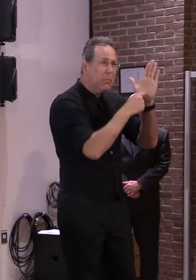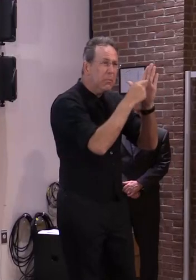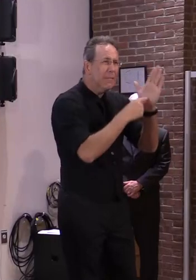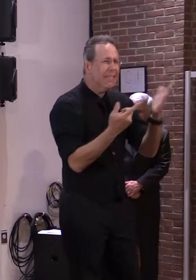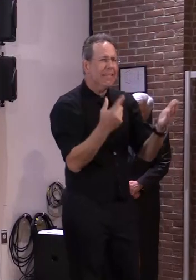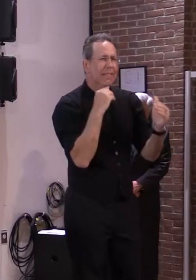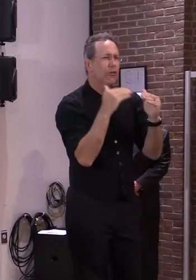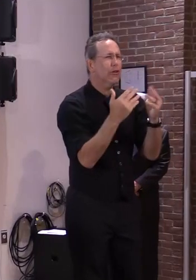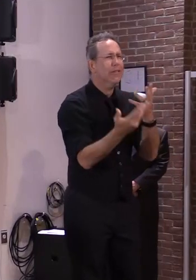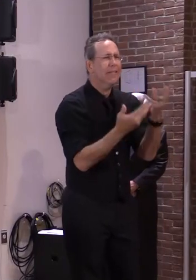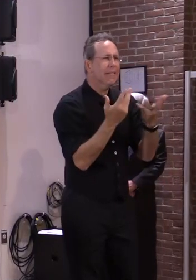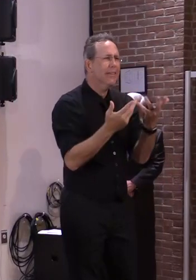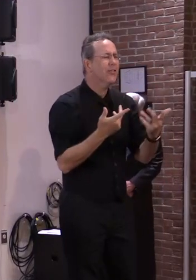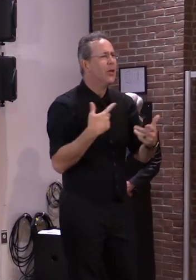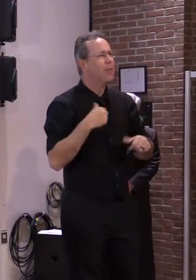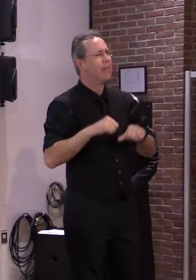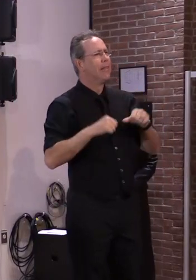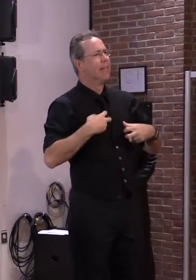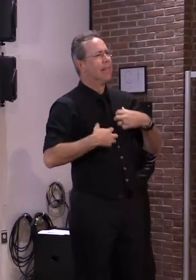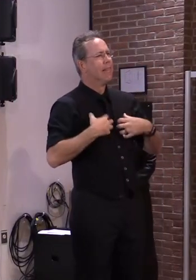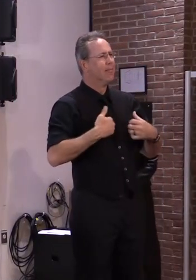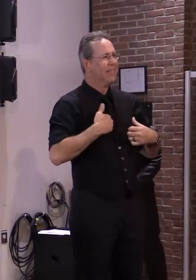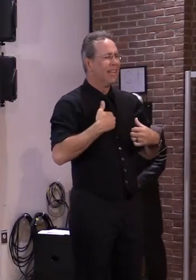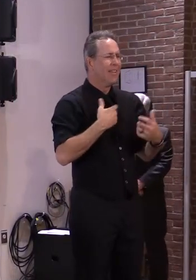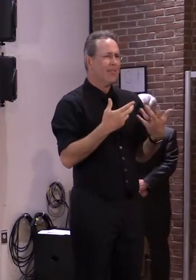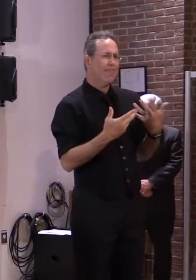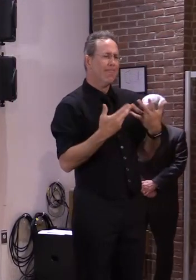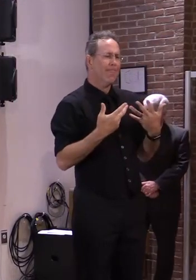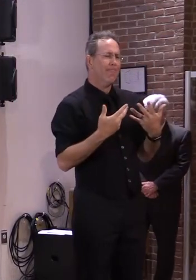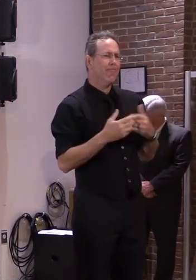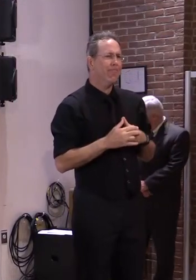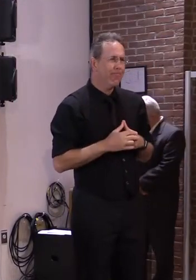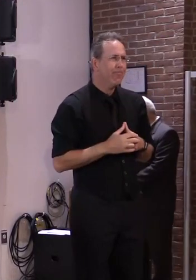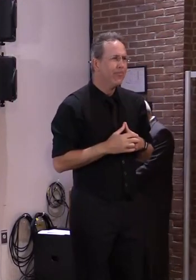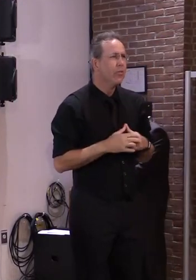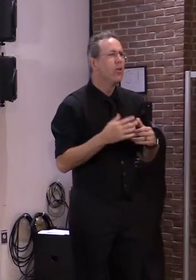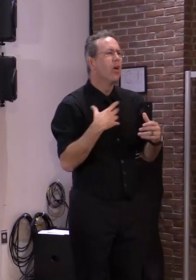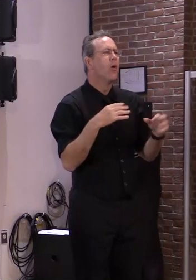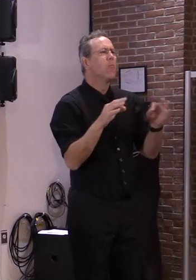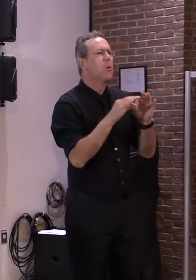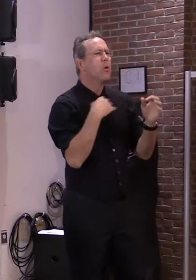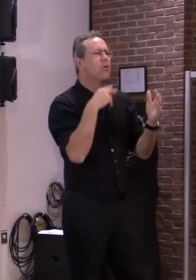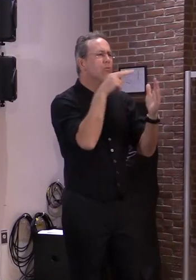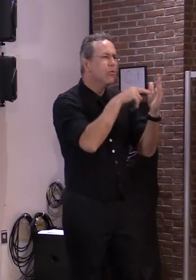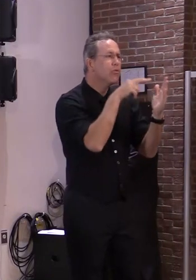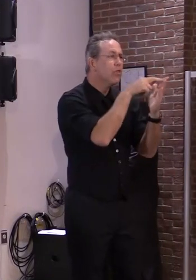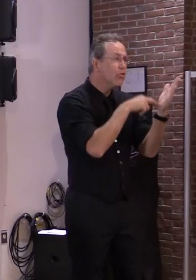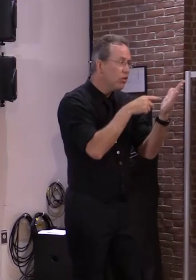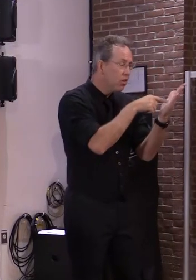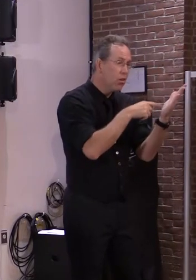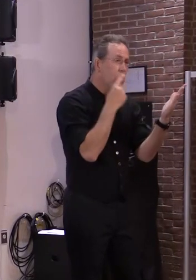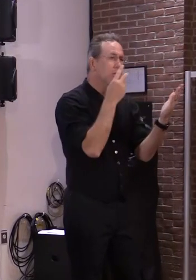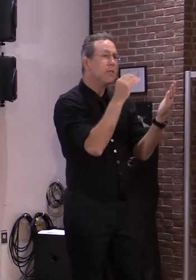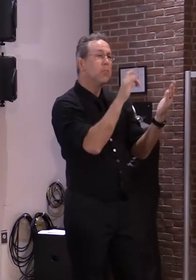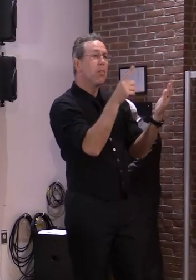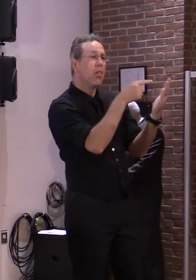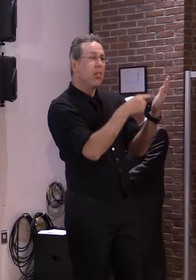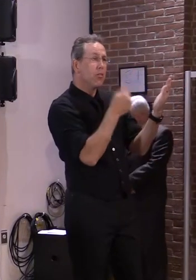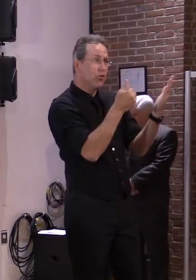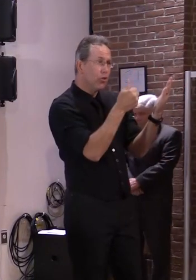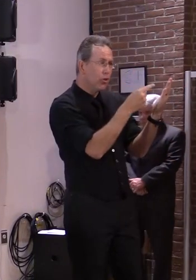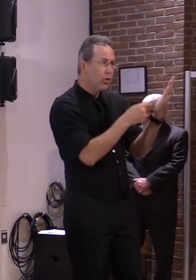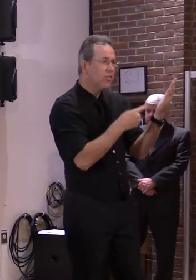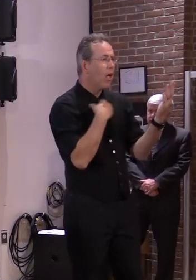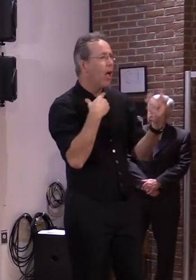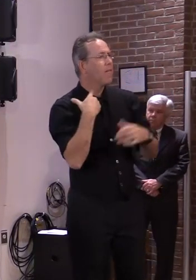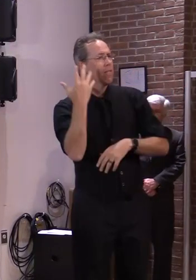in depth, and I look forward to doing it, and then we'll have a decision, make a decision within 5 days of receiving it. Do you find the registry to